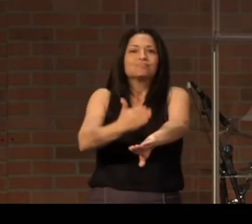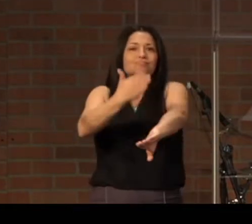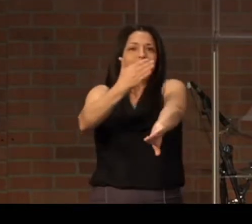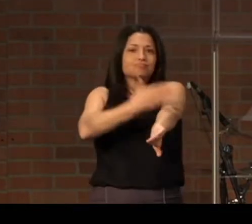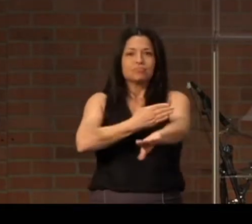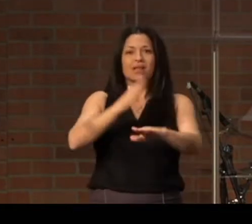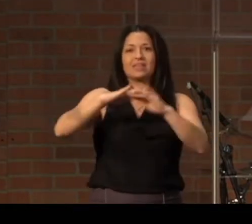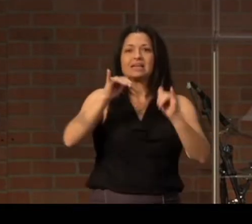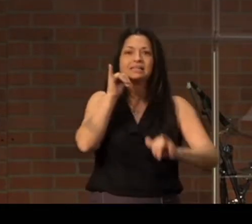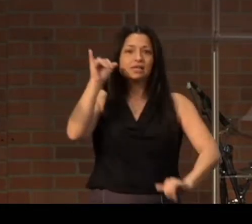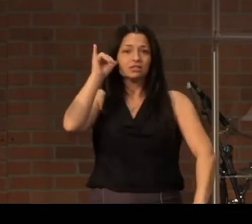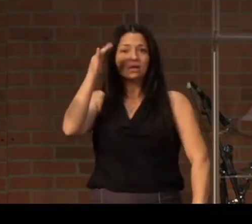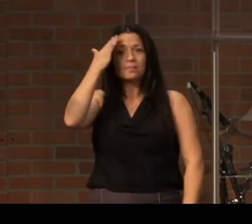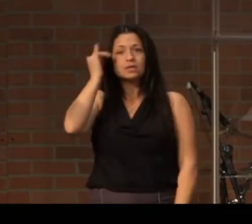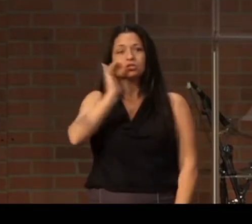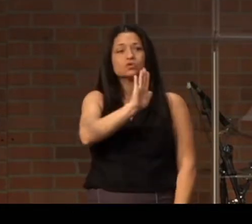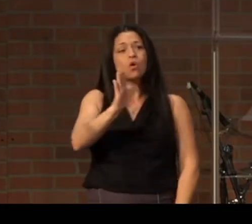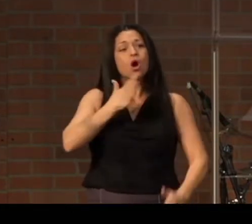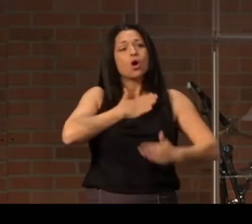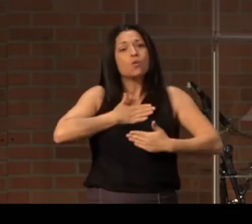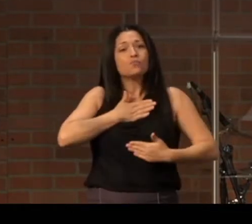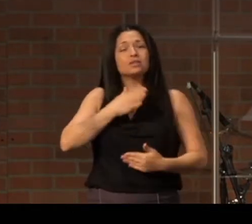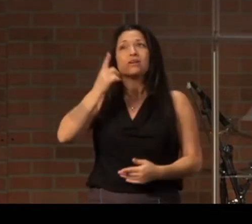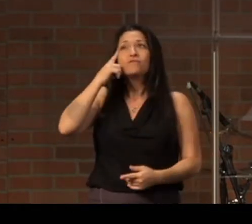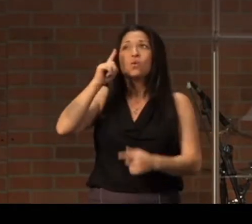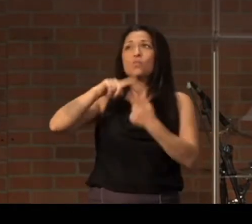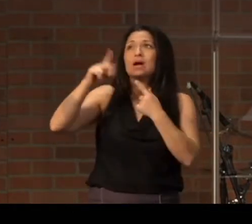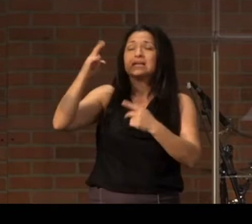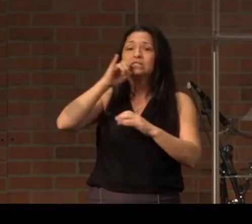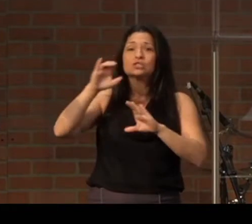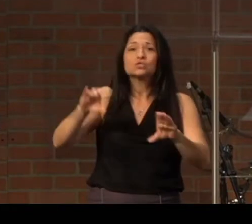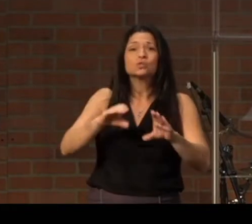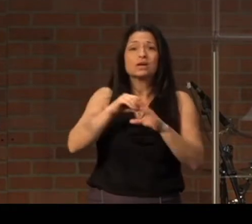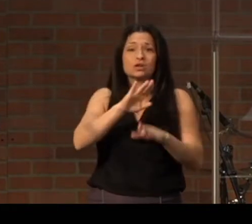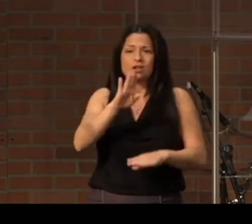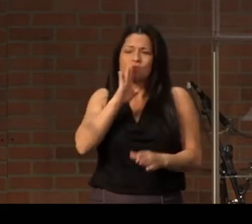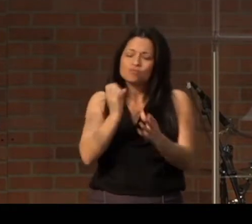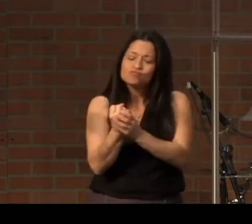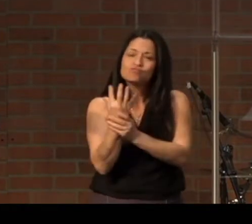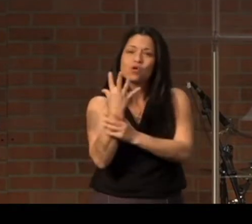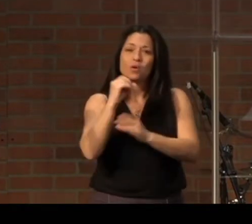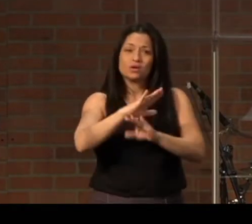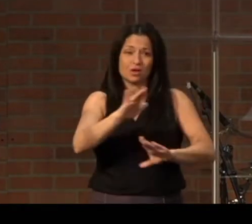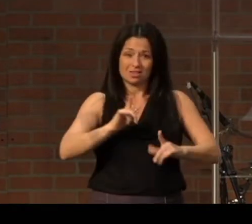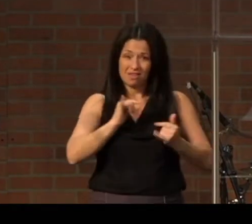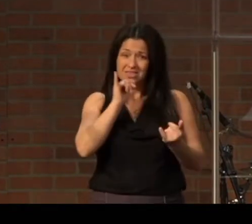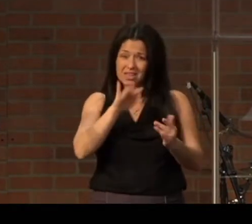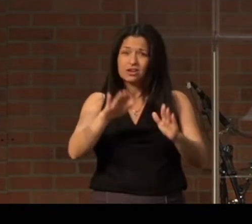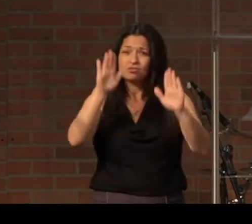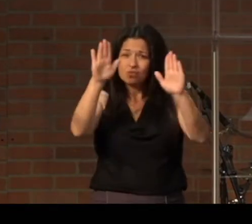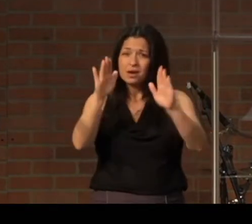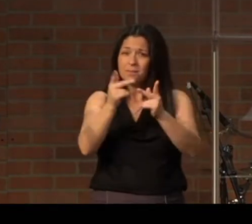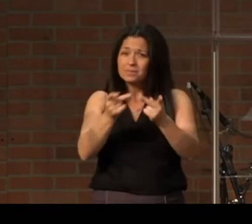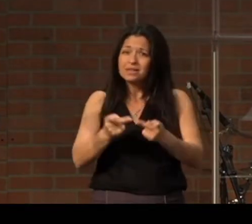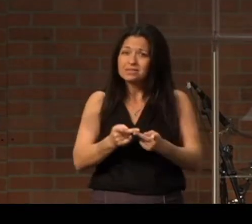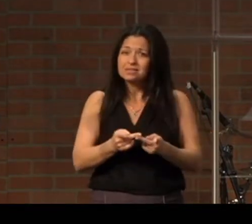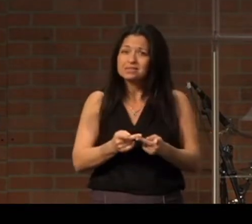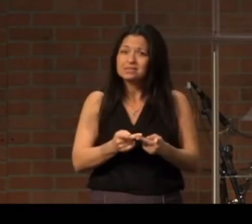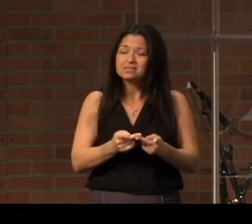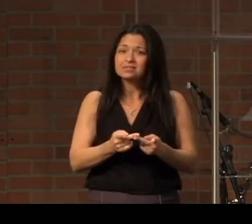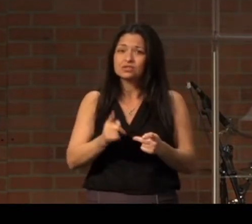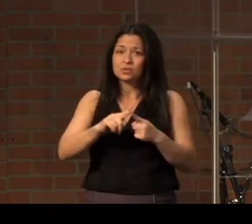appreciation for him and all that he has and is and will do is growing in your life. Wouldn't that be a good place to be? Now, here's how we get